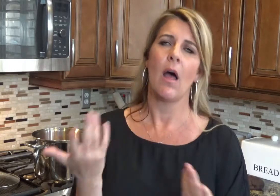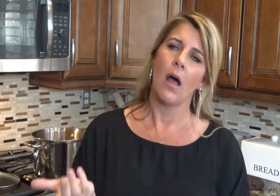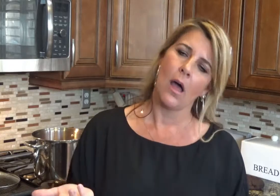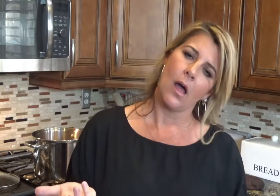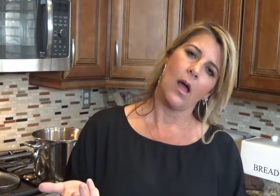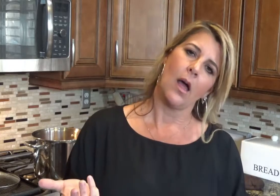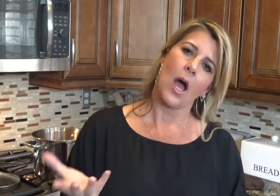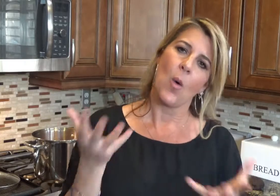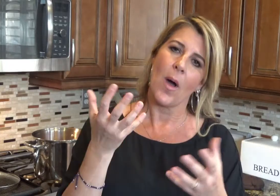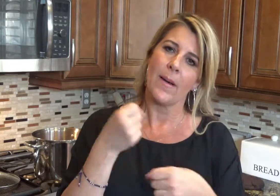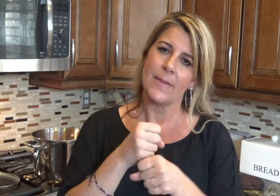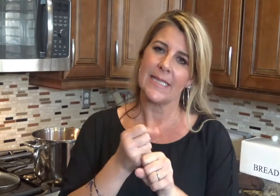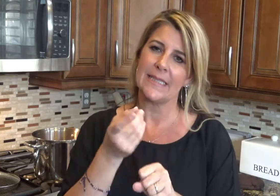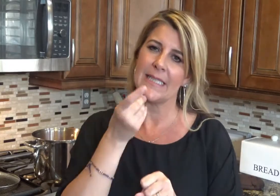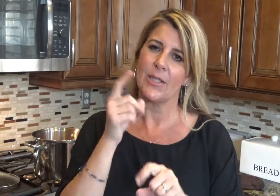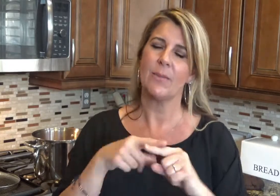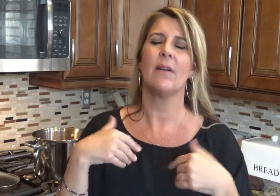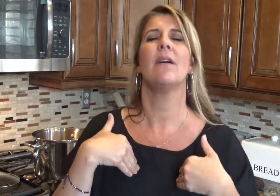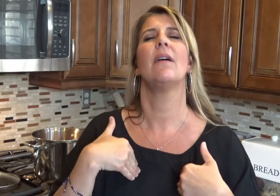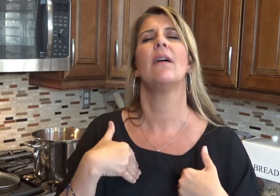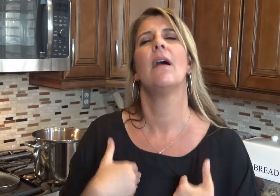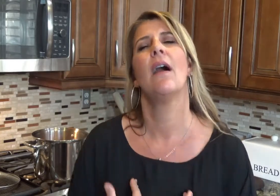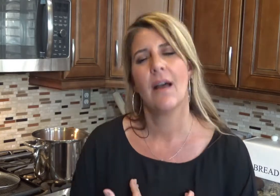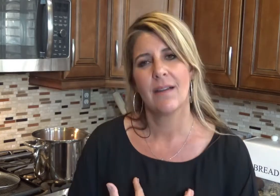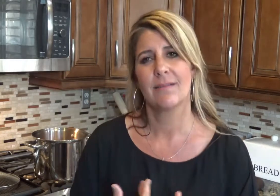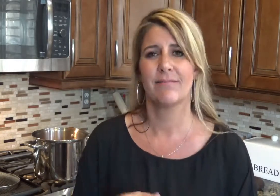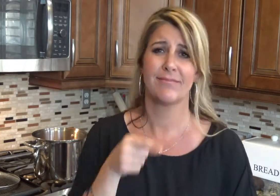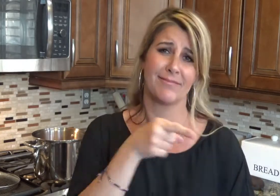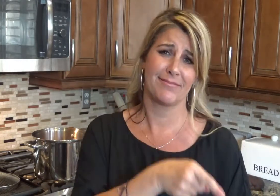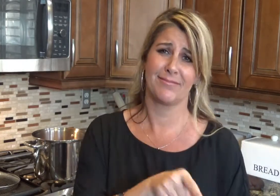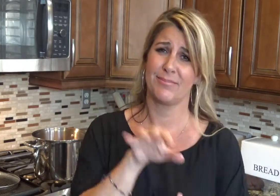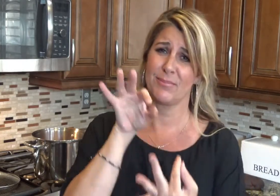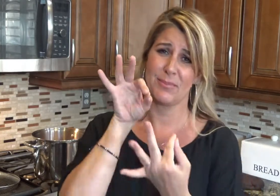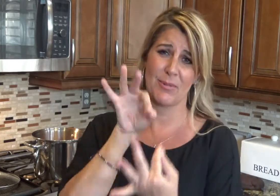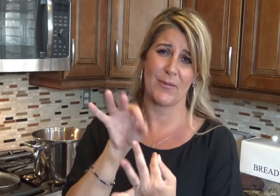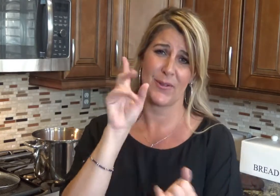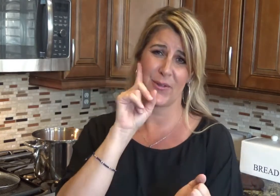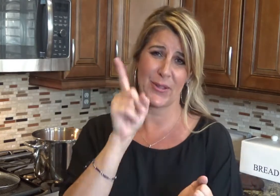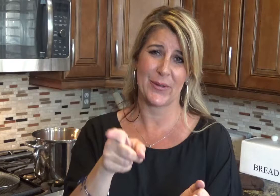all day, the last thing you want to do is come home and make dinner, this is so